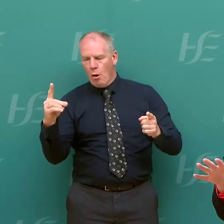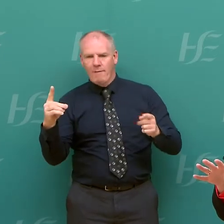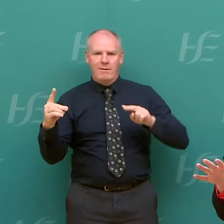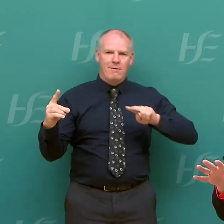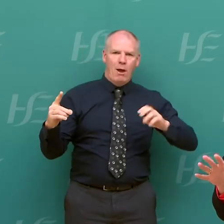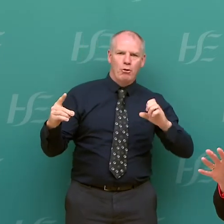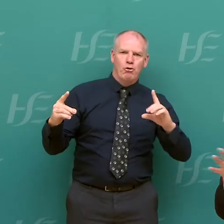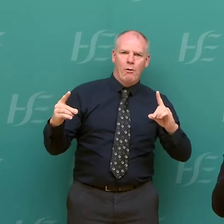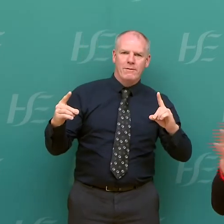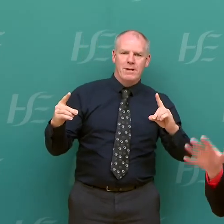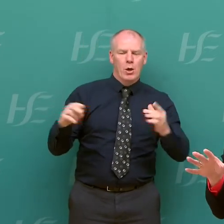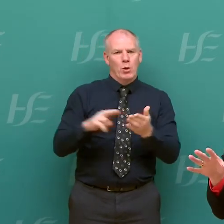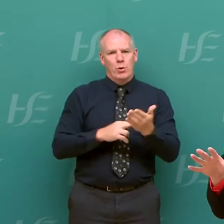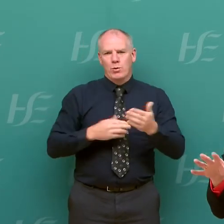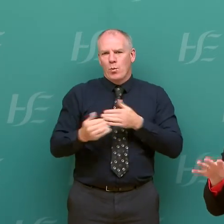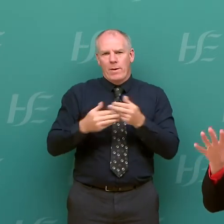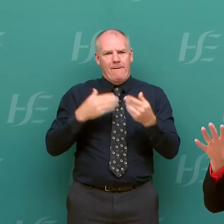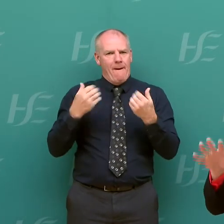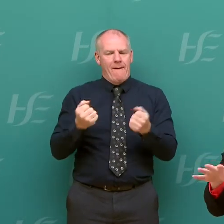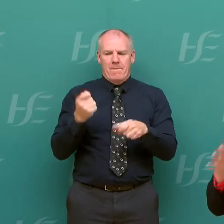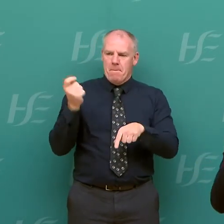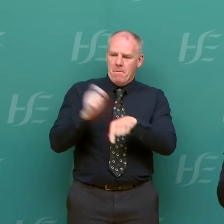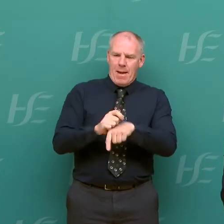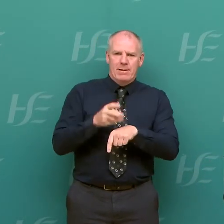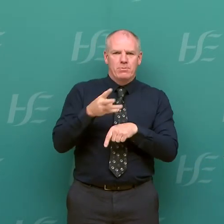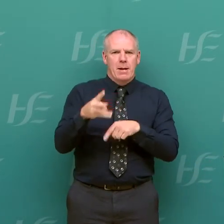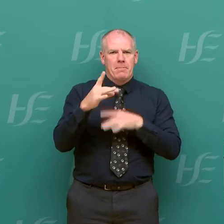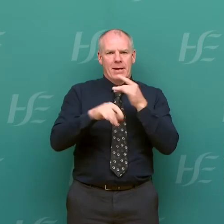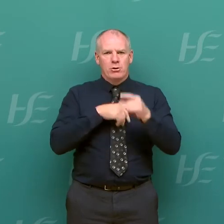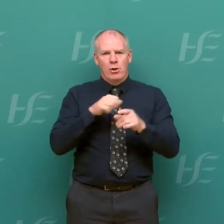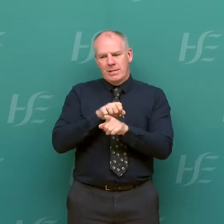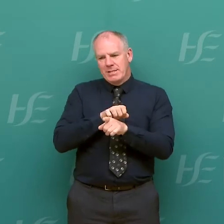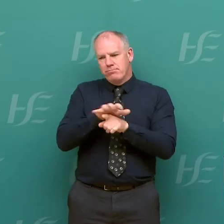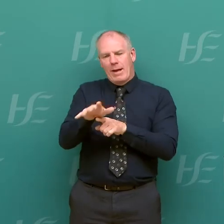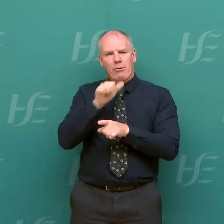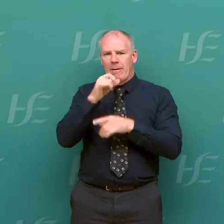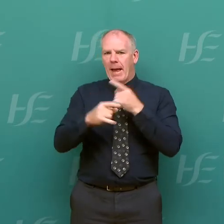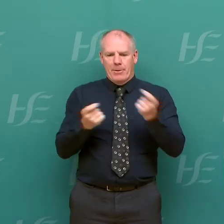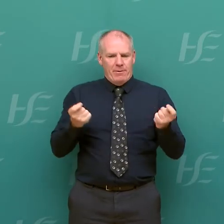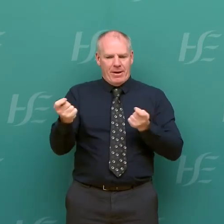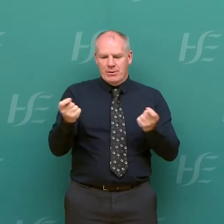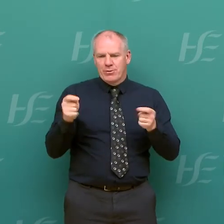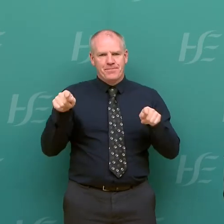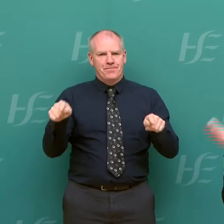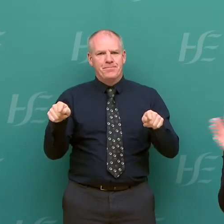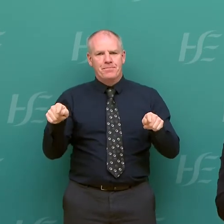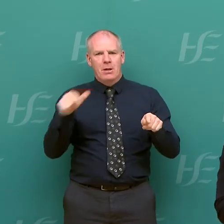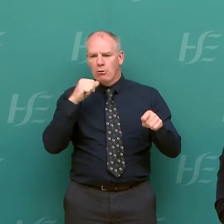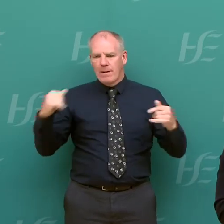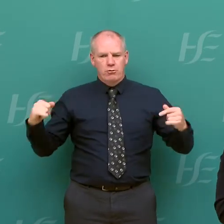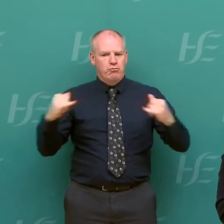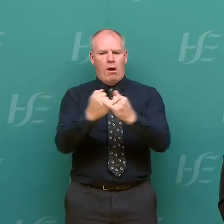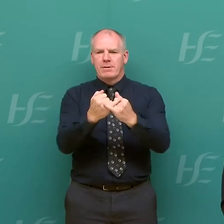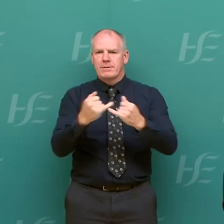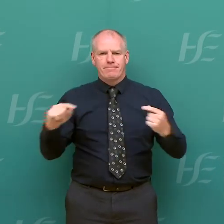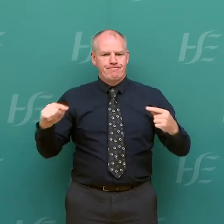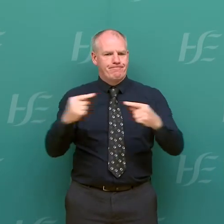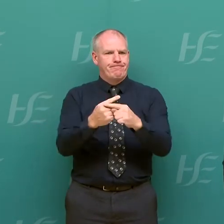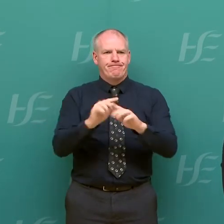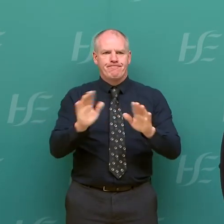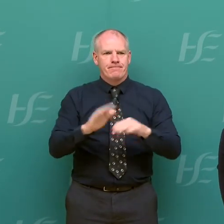space they have to best effect to ensure that infection is managed and that people aren't cross-contaminated in any